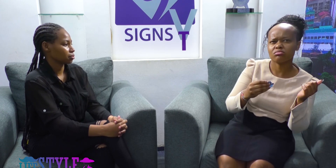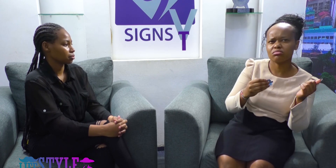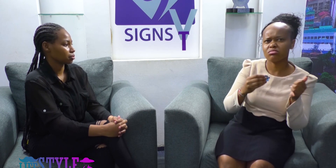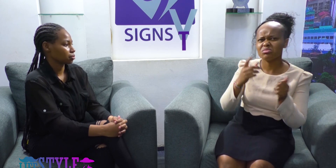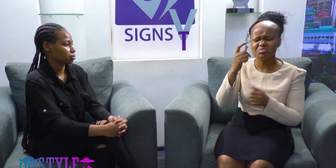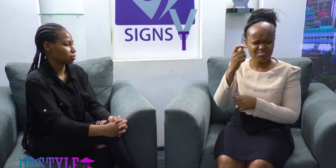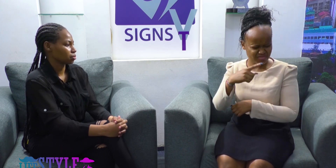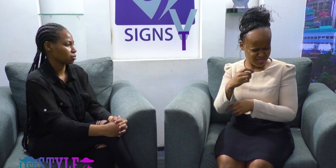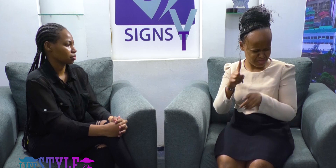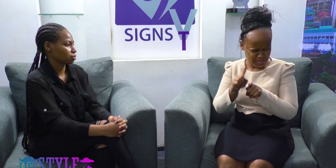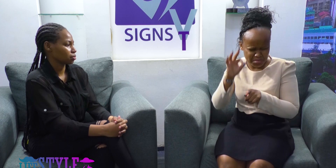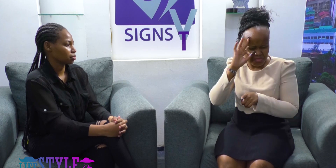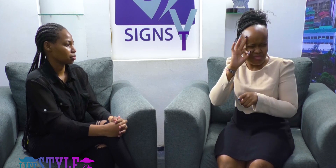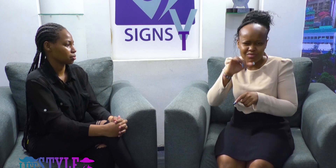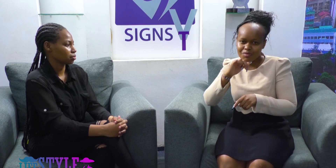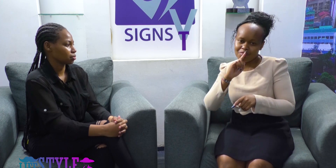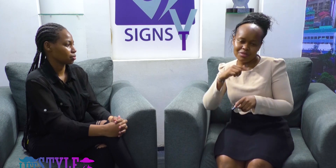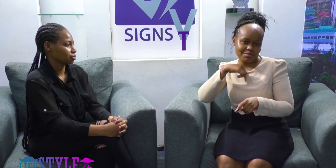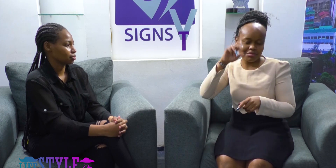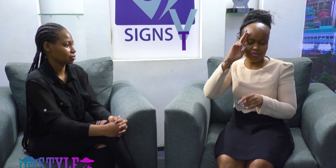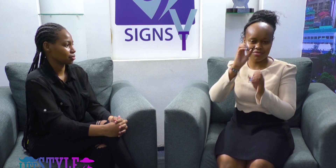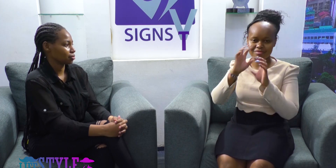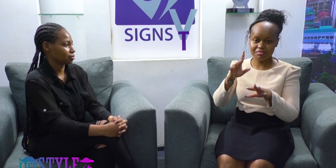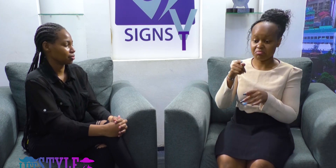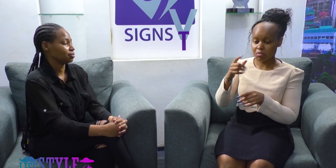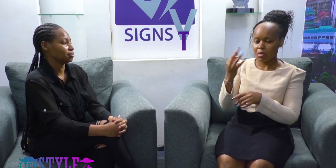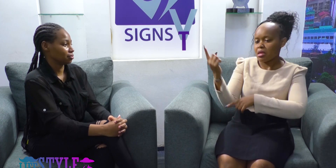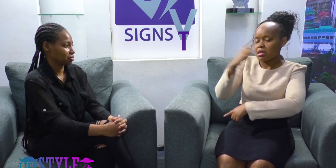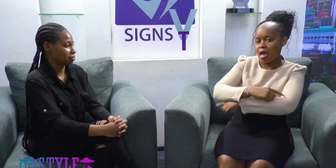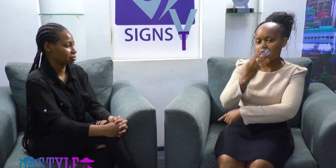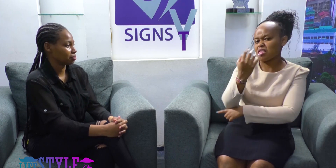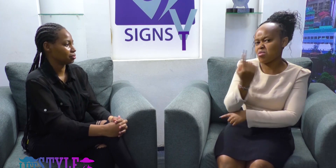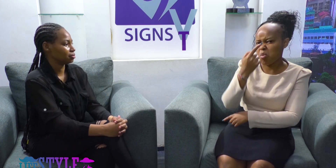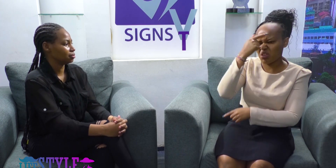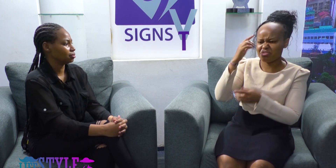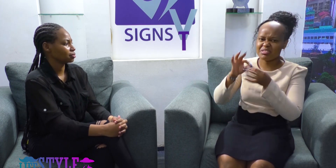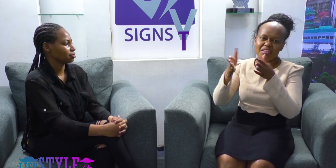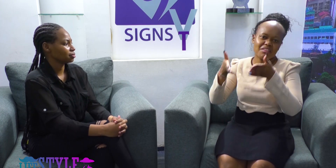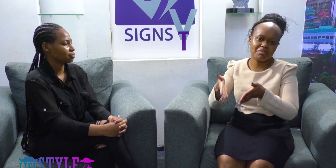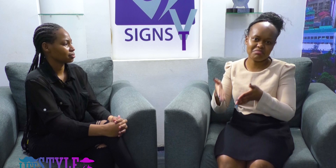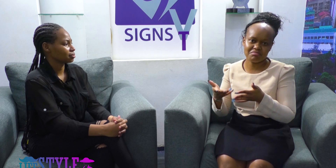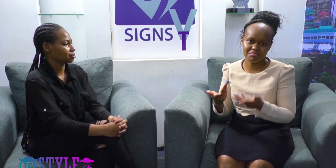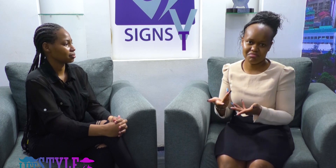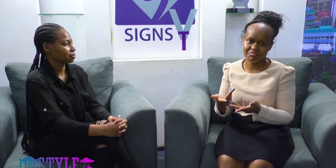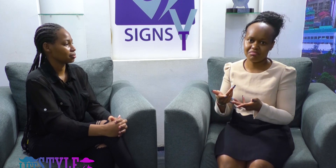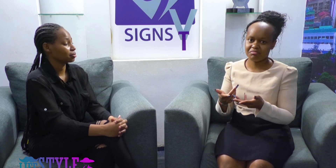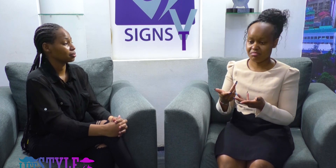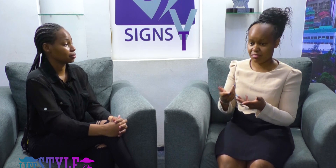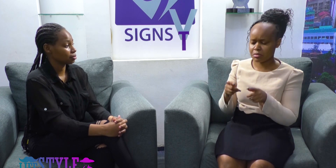So for the hearing class, they could do a whole week, but for the deaf class, there was only like 3 days because of the